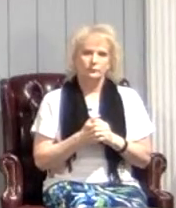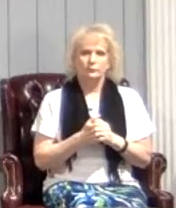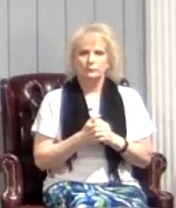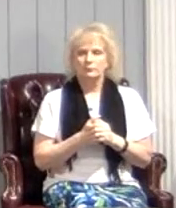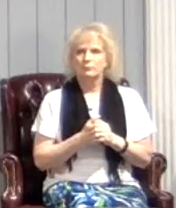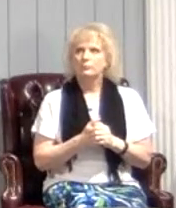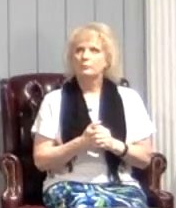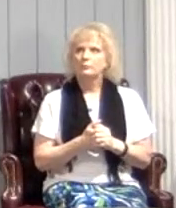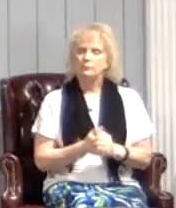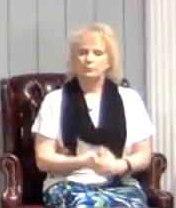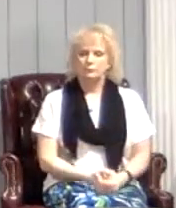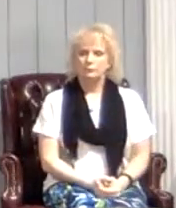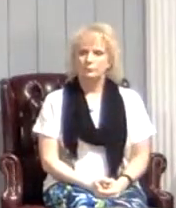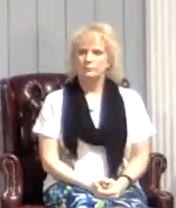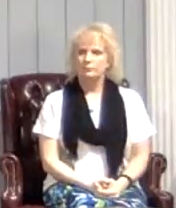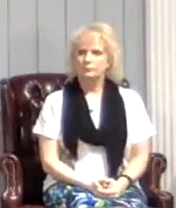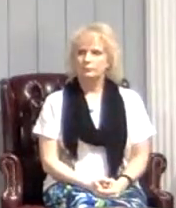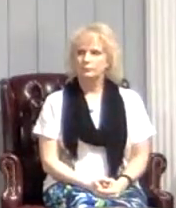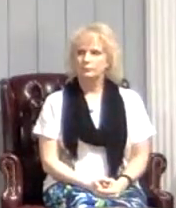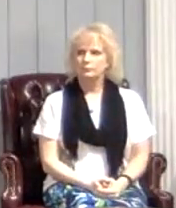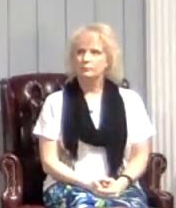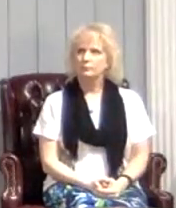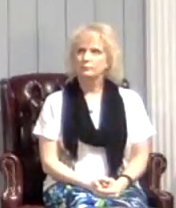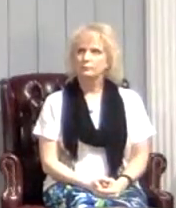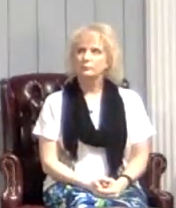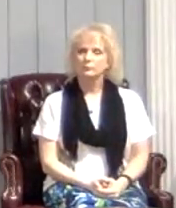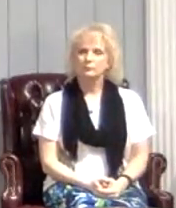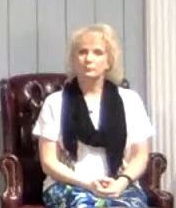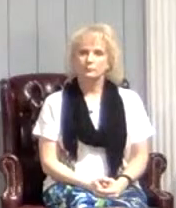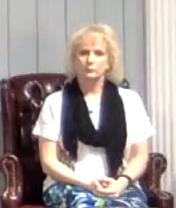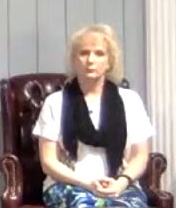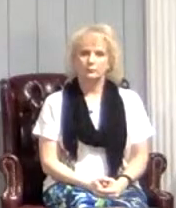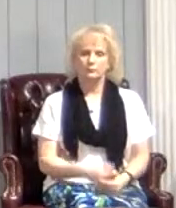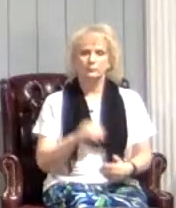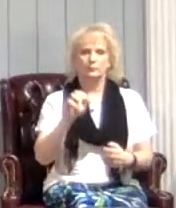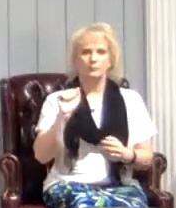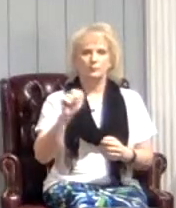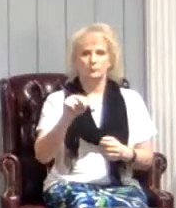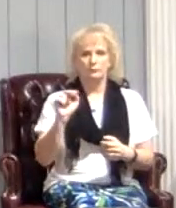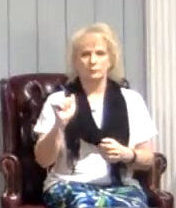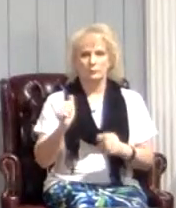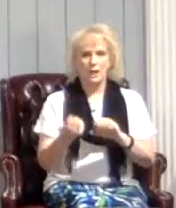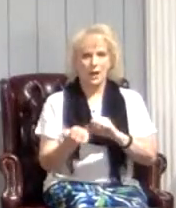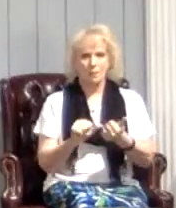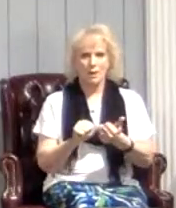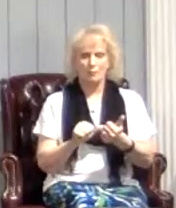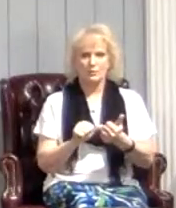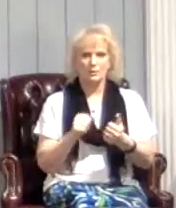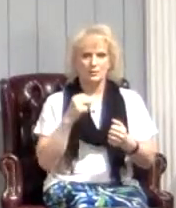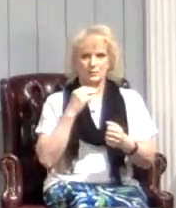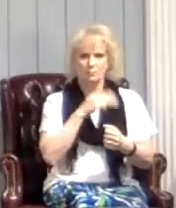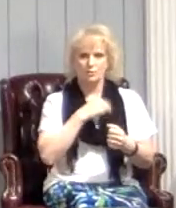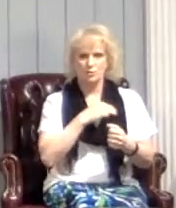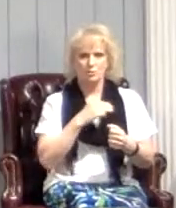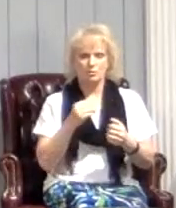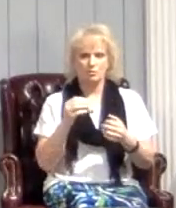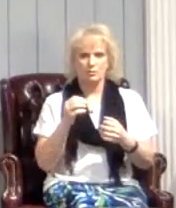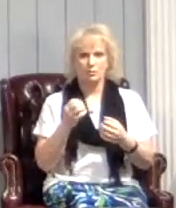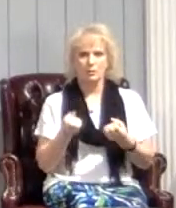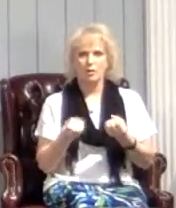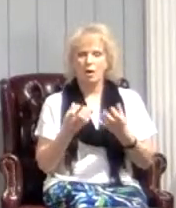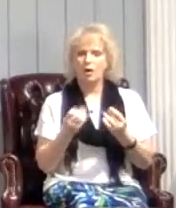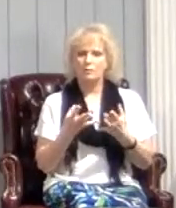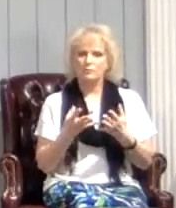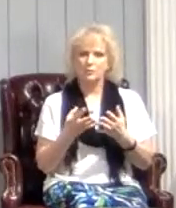I've got this in my notes. I won't get too far away. It's always been difficult. Anabaptist missionaries often thought support.